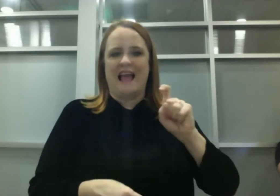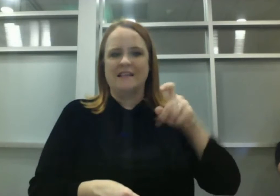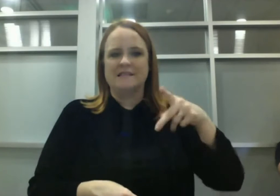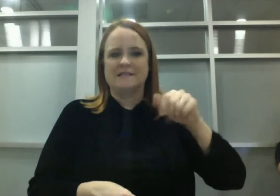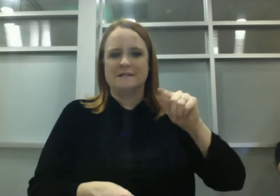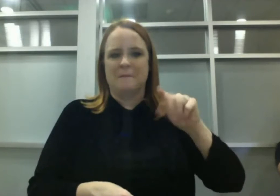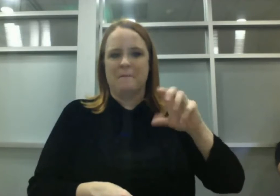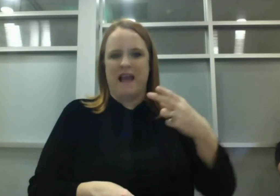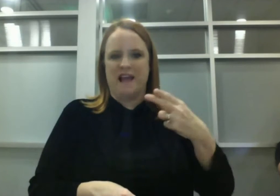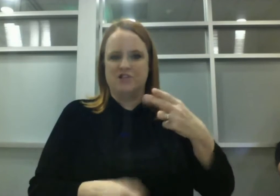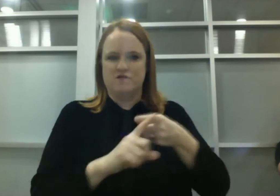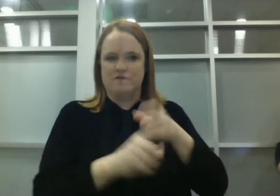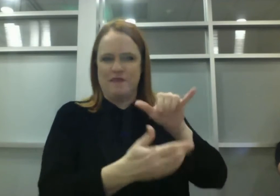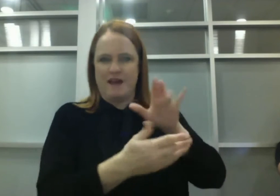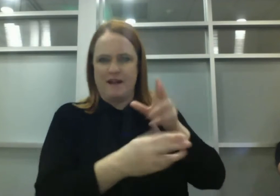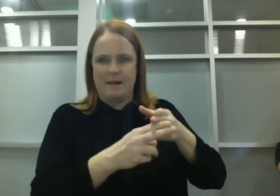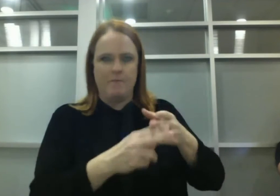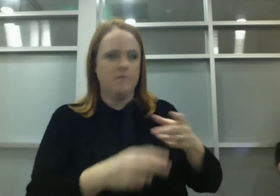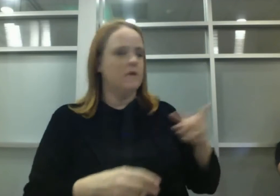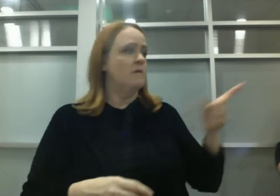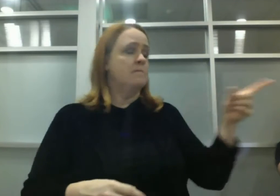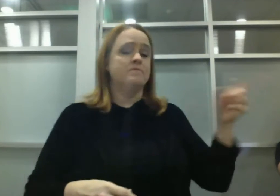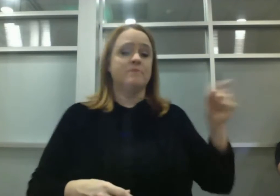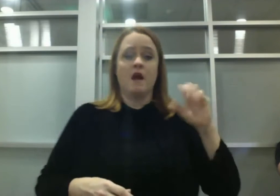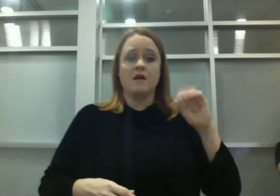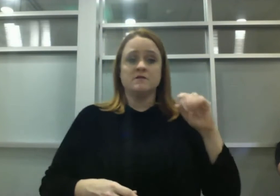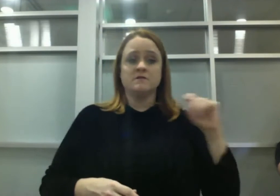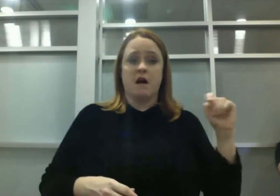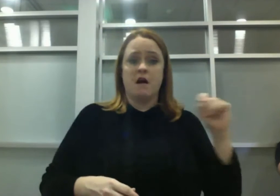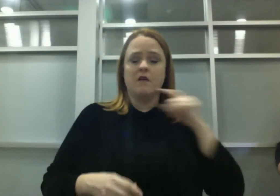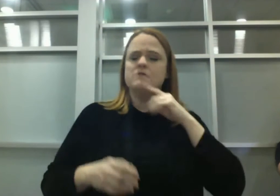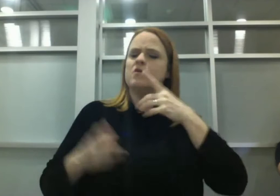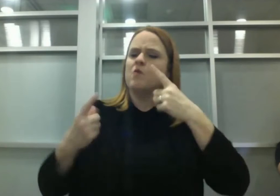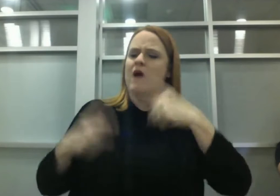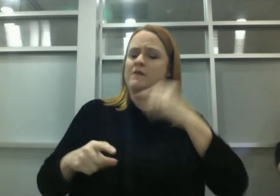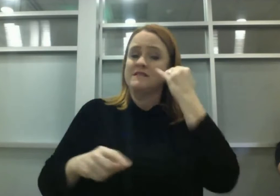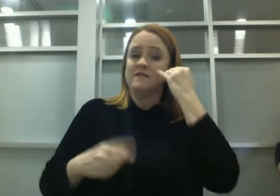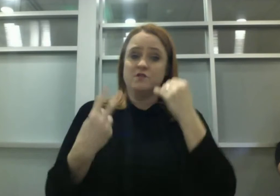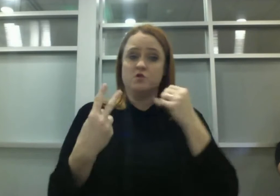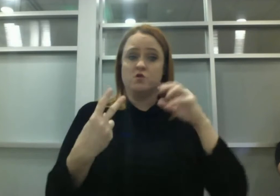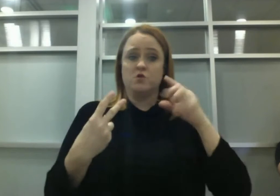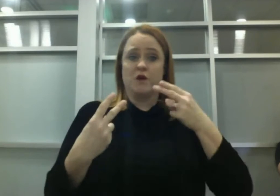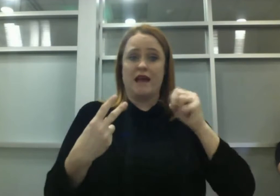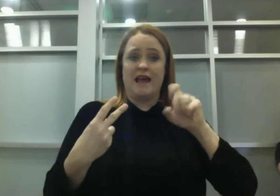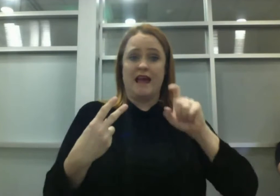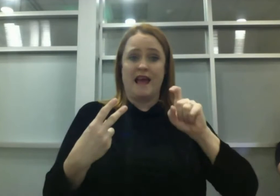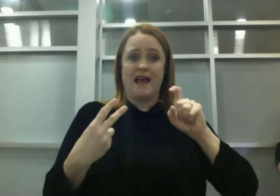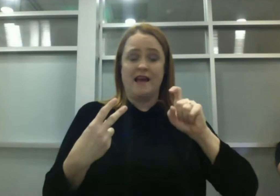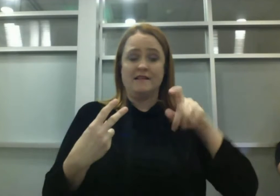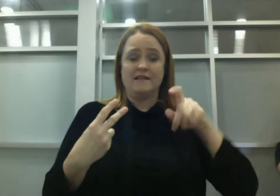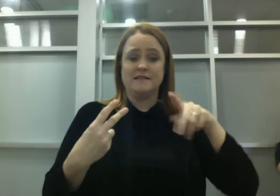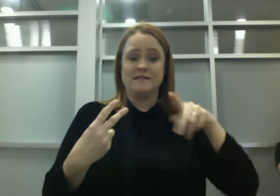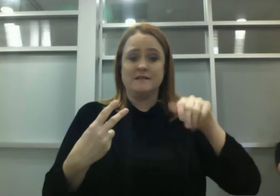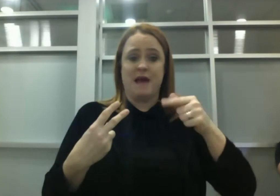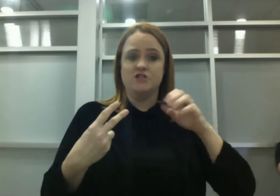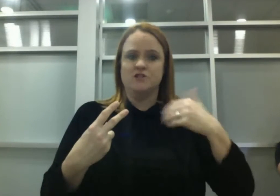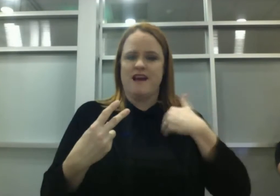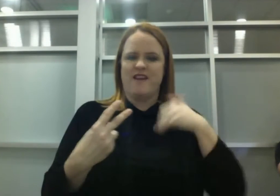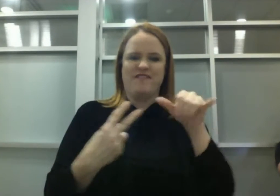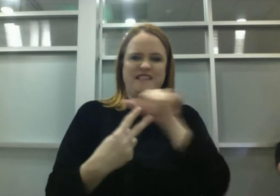And what happens if two hex packages have the same name, same namespace? Last one wins,